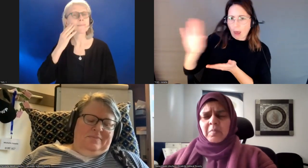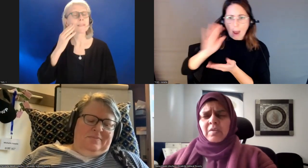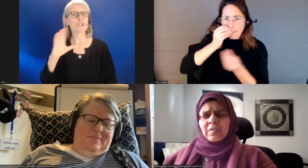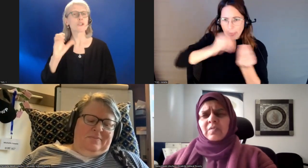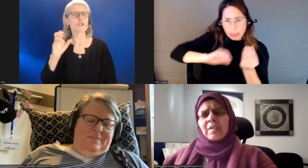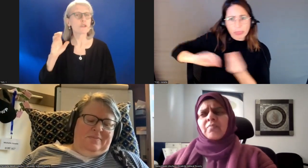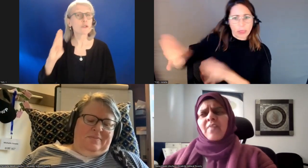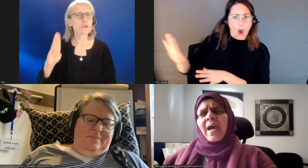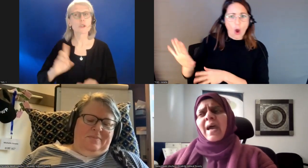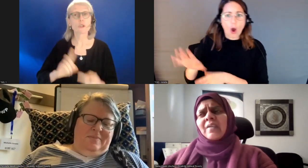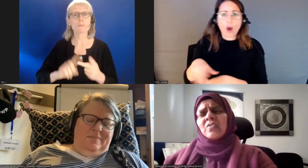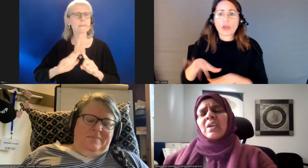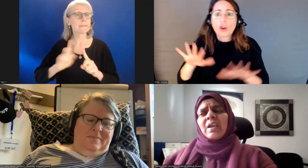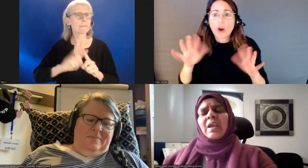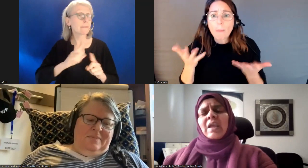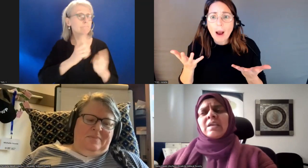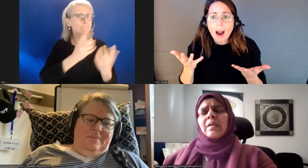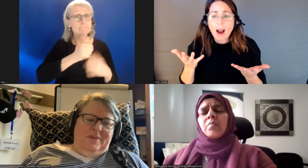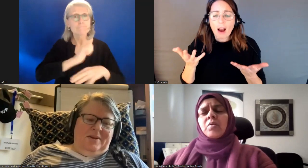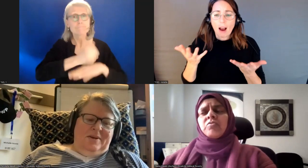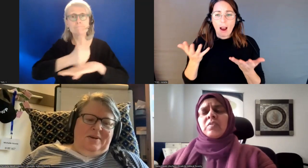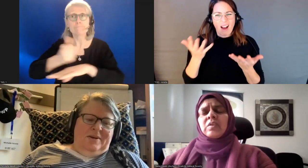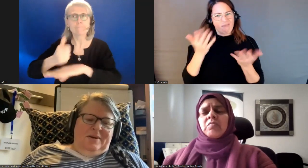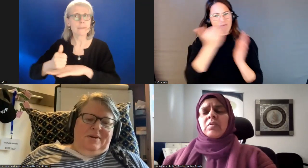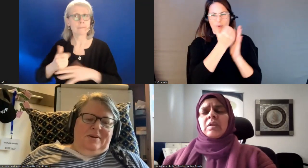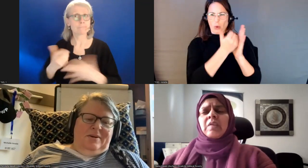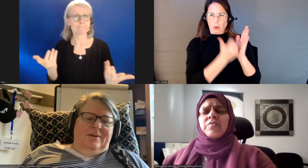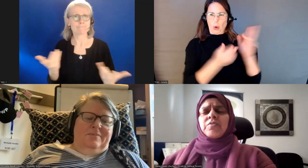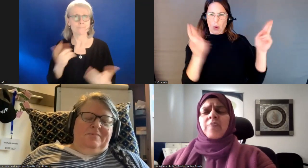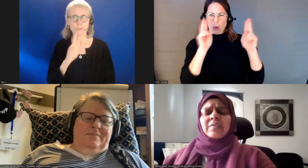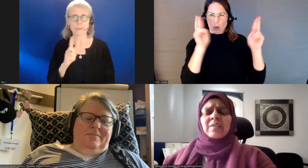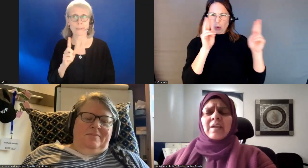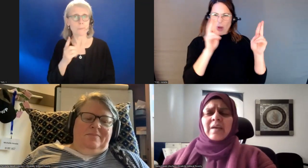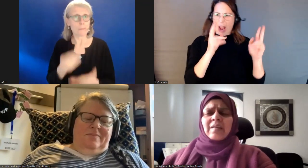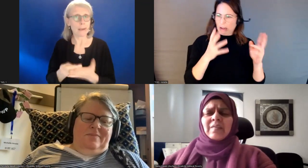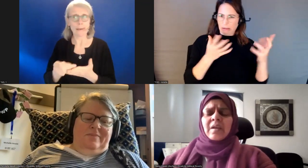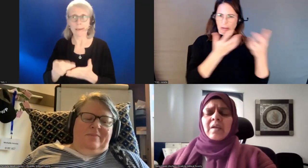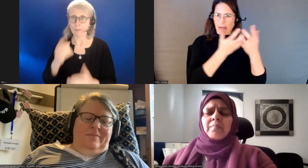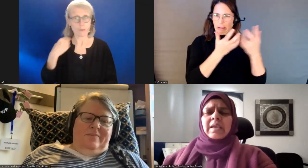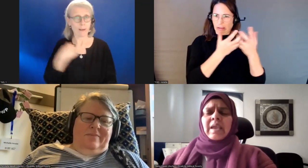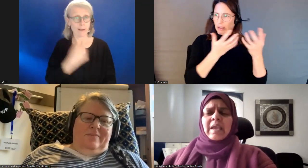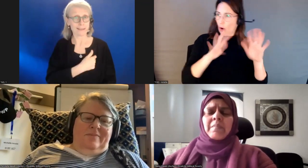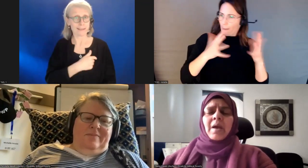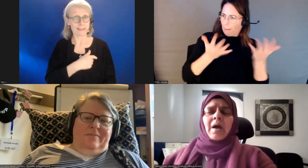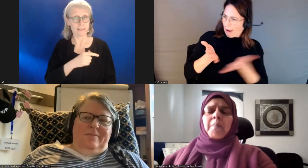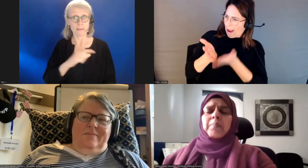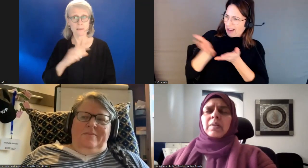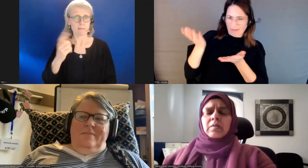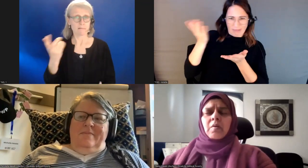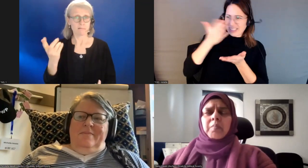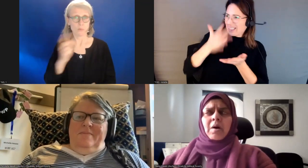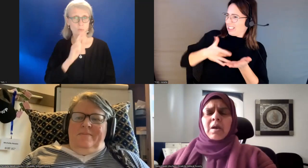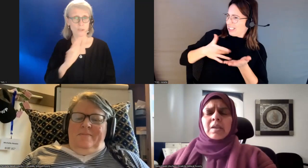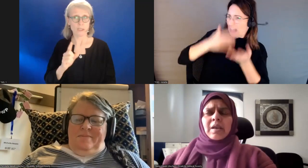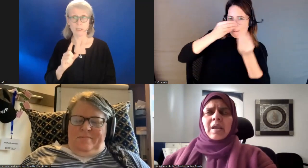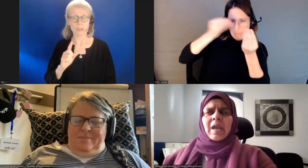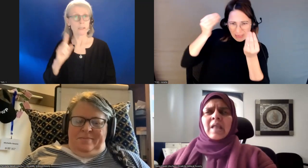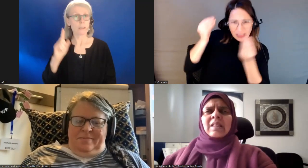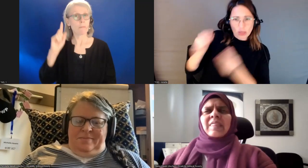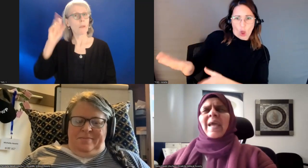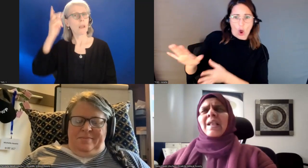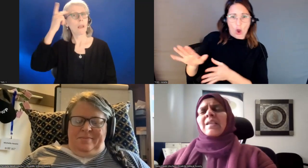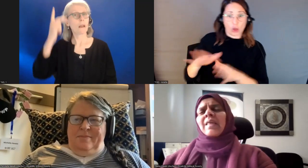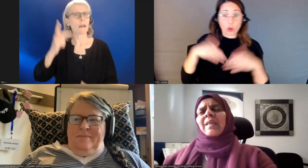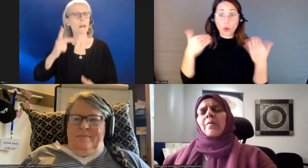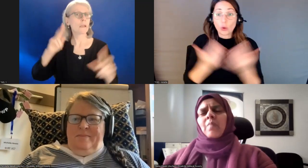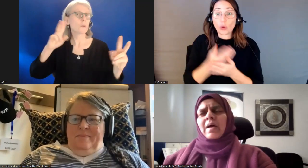emergency responses. In fact, any emergency relief directed at us became a political pawn.